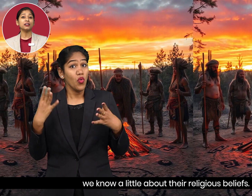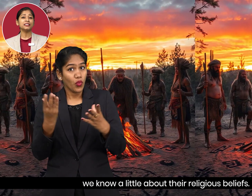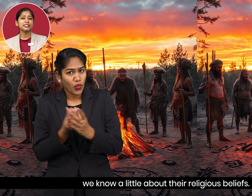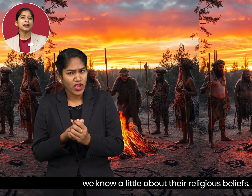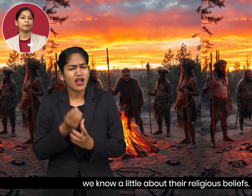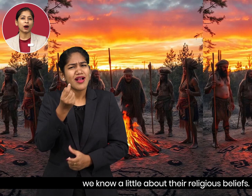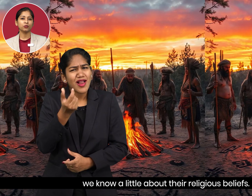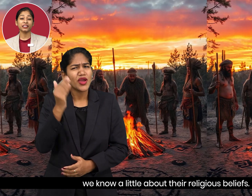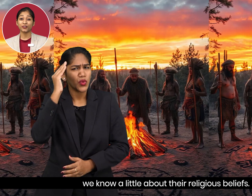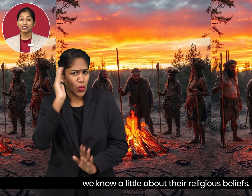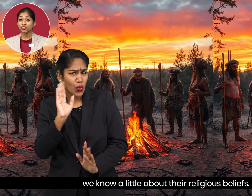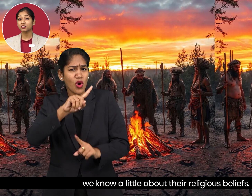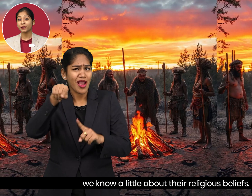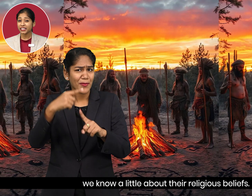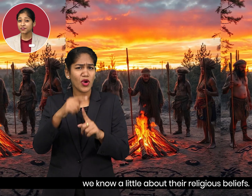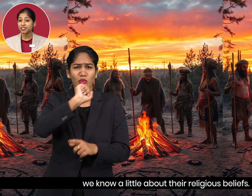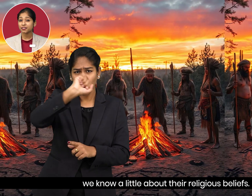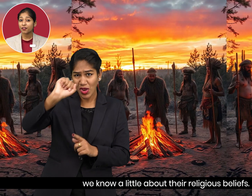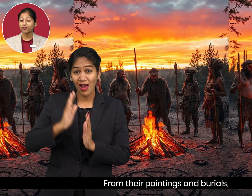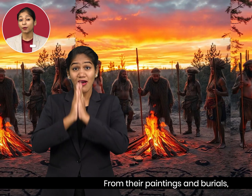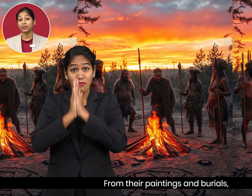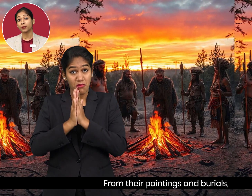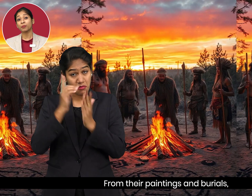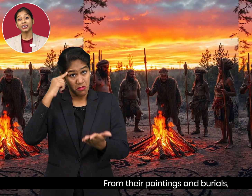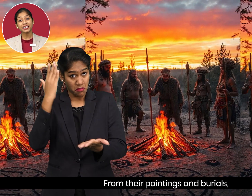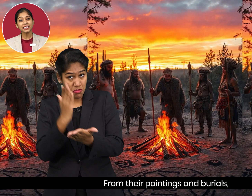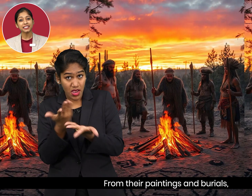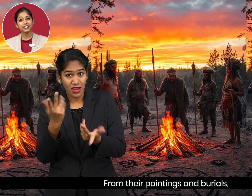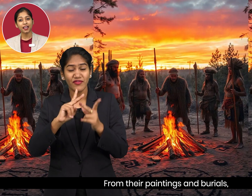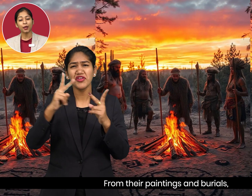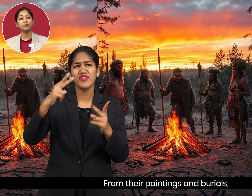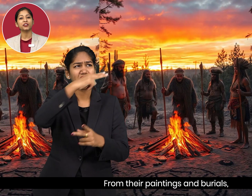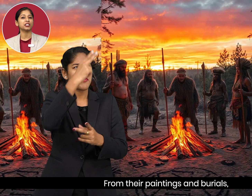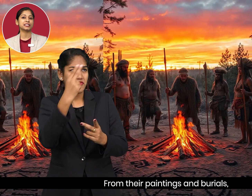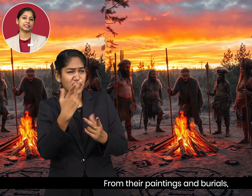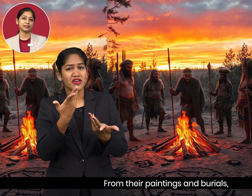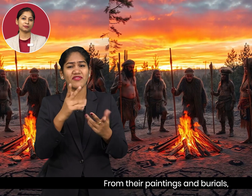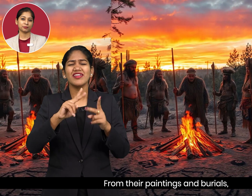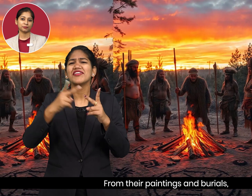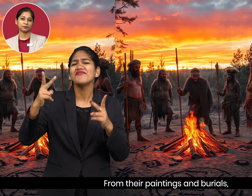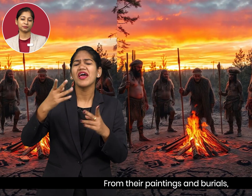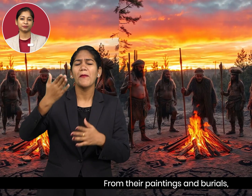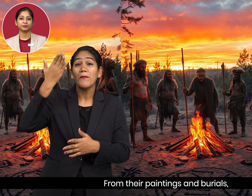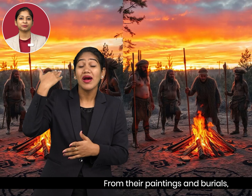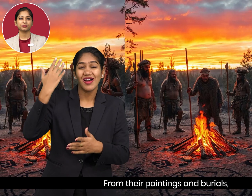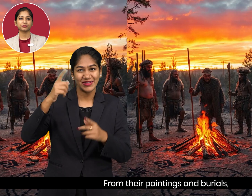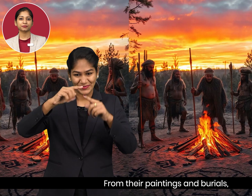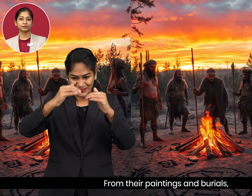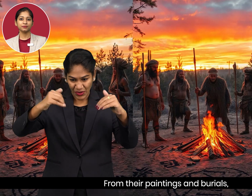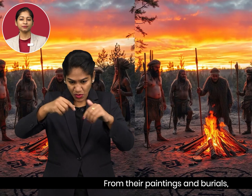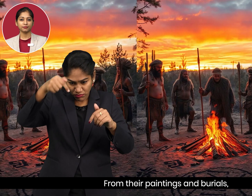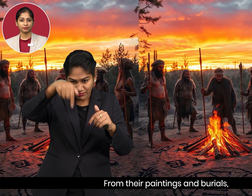We know a little about their religious beliefs from their paintings and burials.